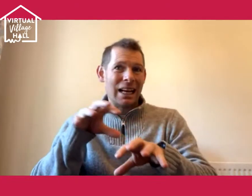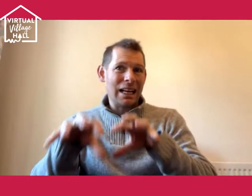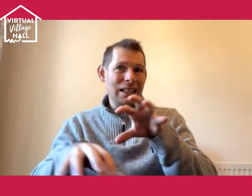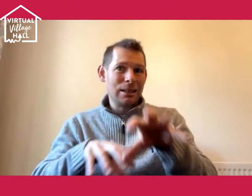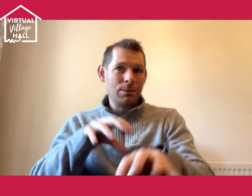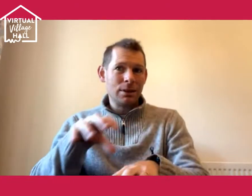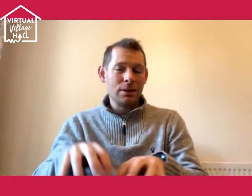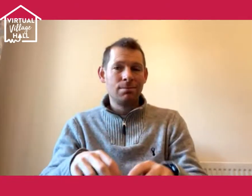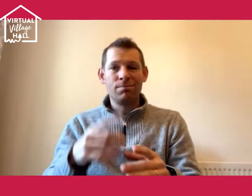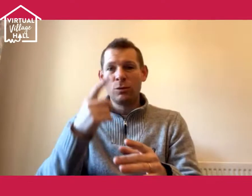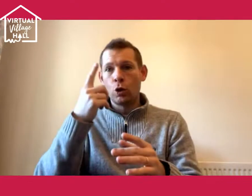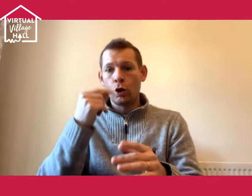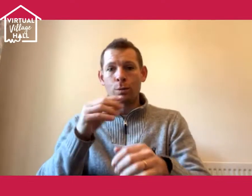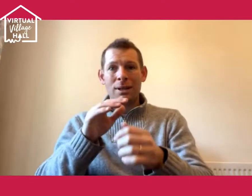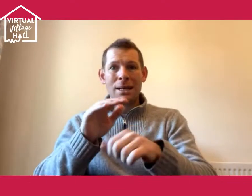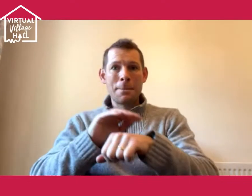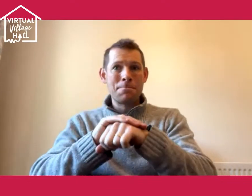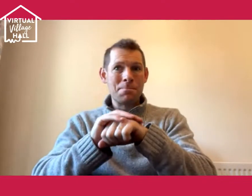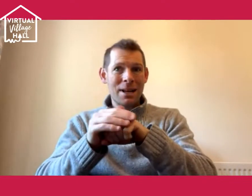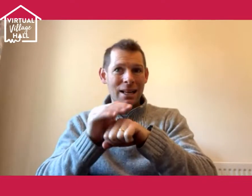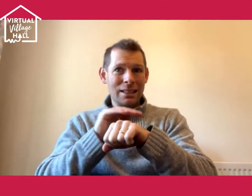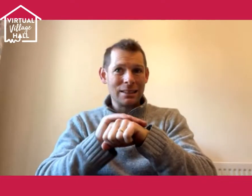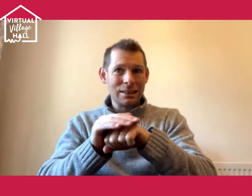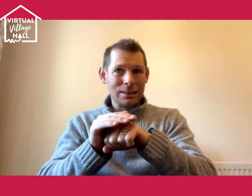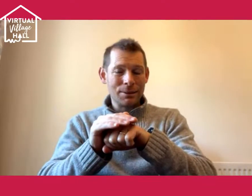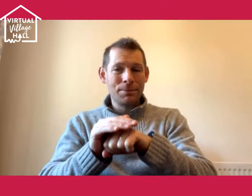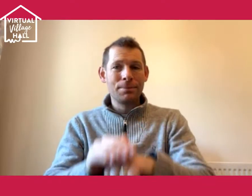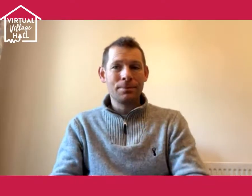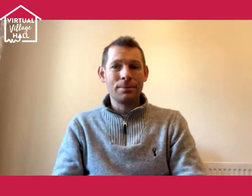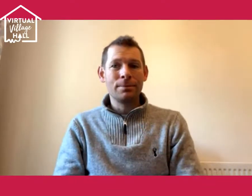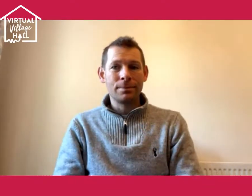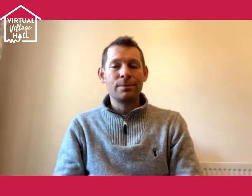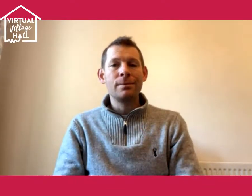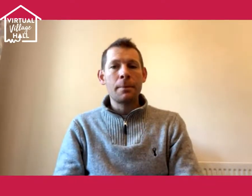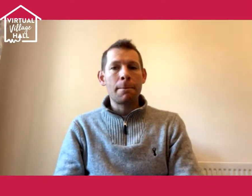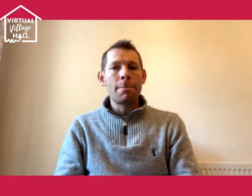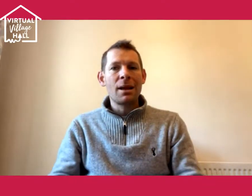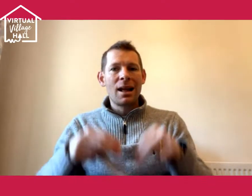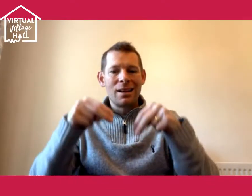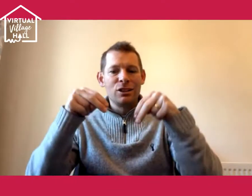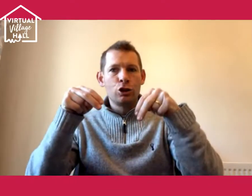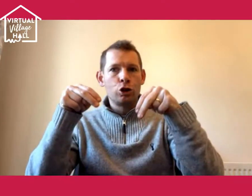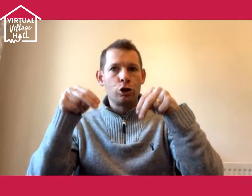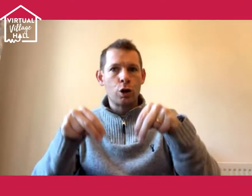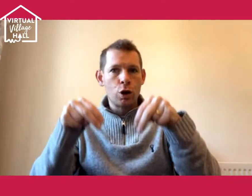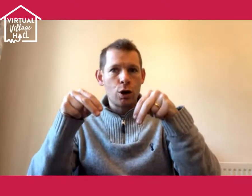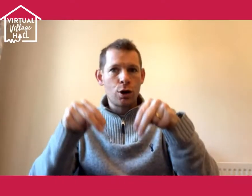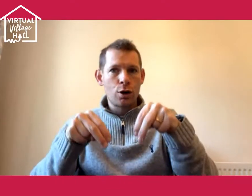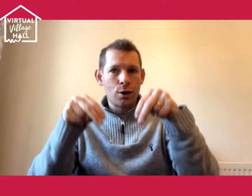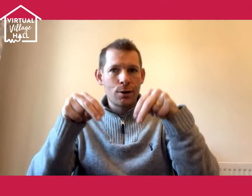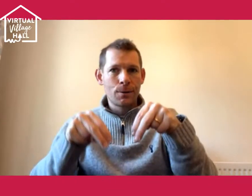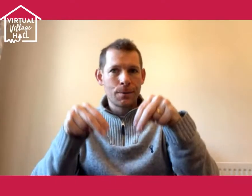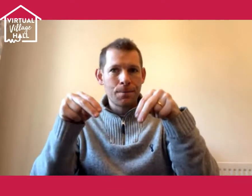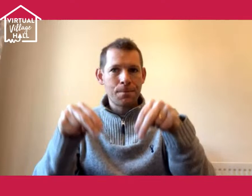So let's quickly learn how to describe an animal, perhaps one of your pets. So that's dog,